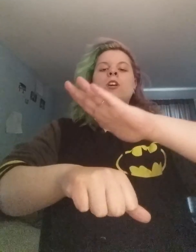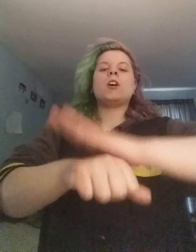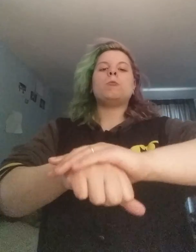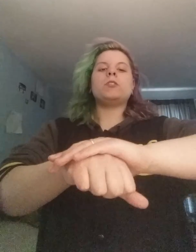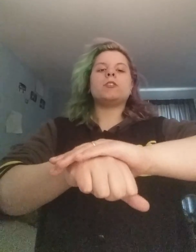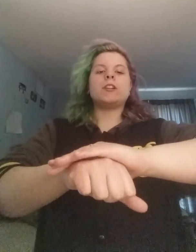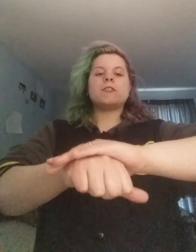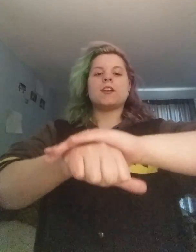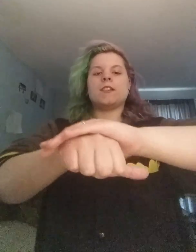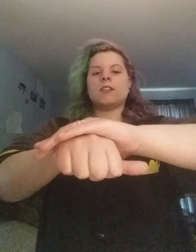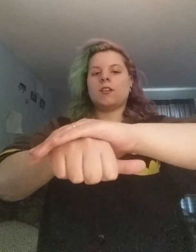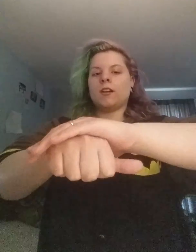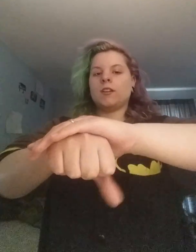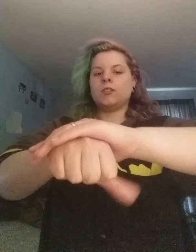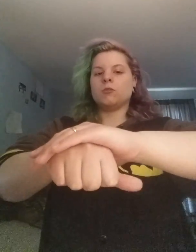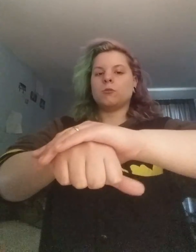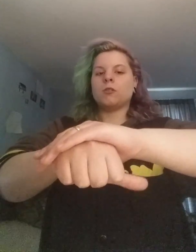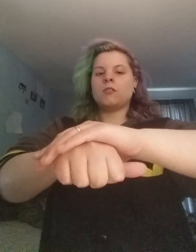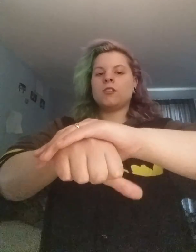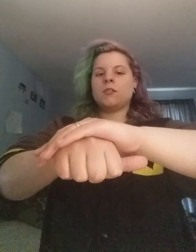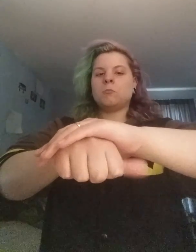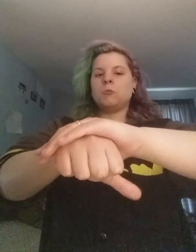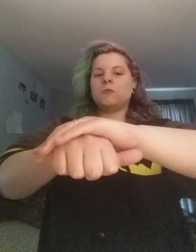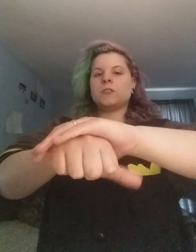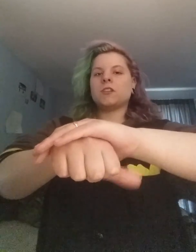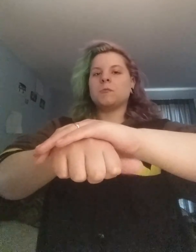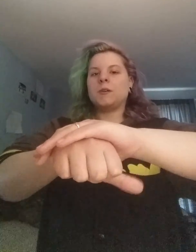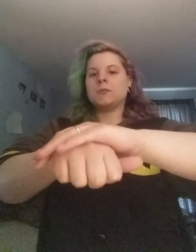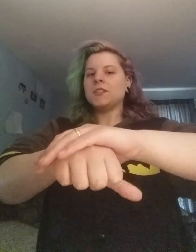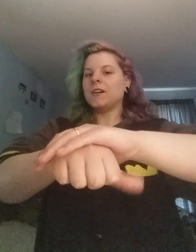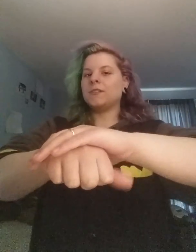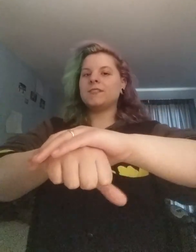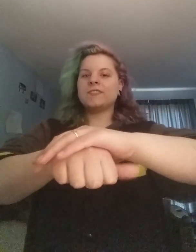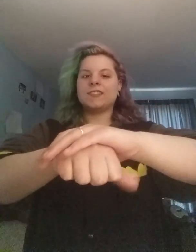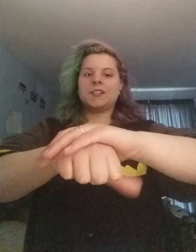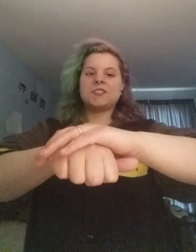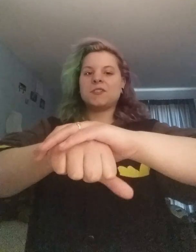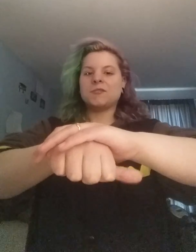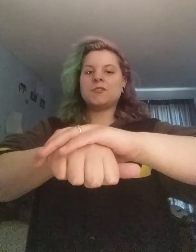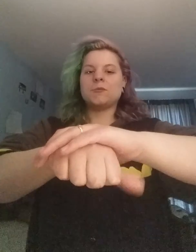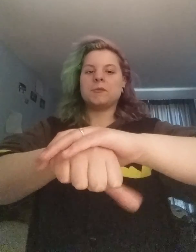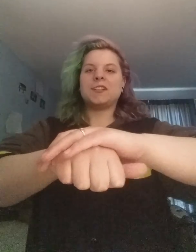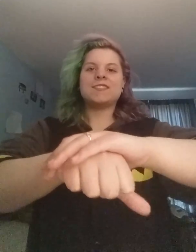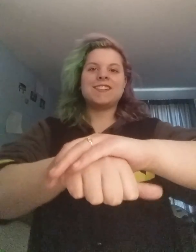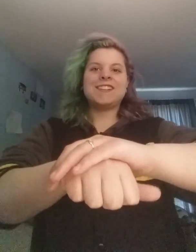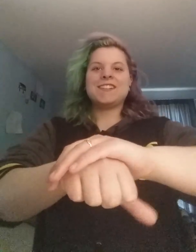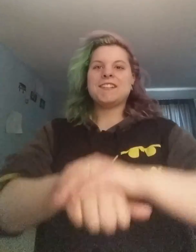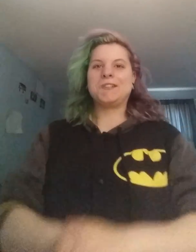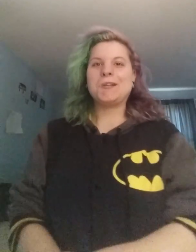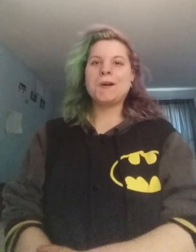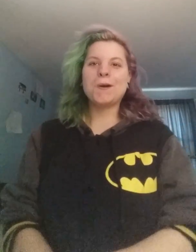with your left hand and you move your thumb up and down like a turtle swimming it's turtle